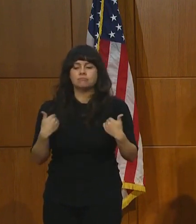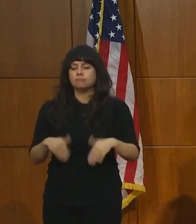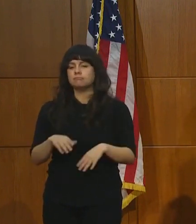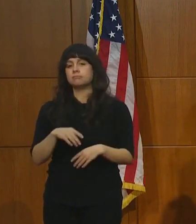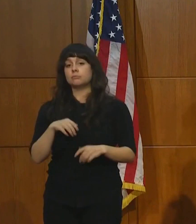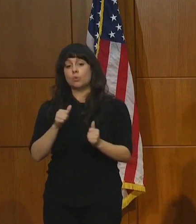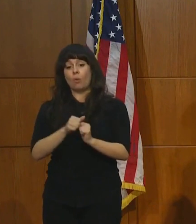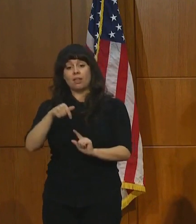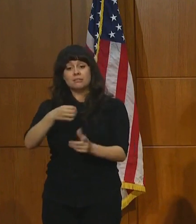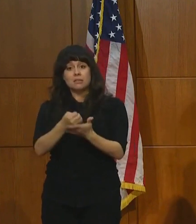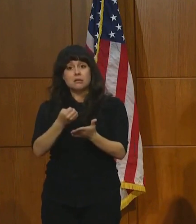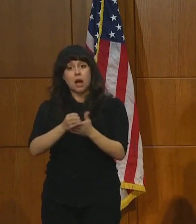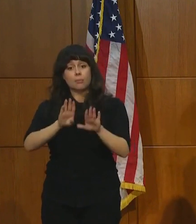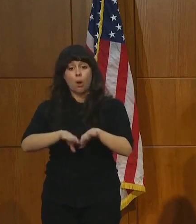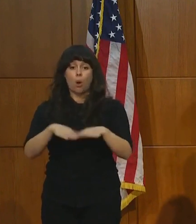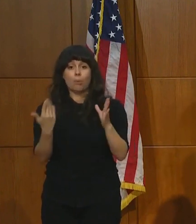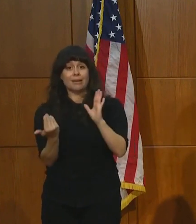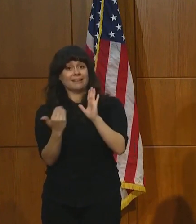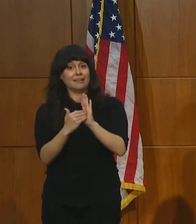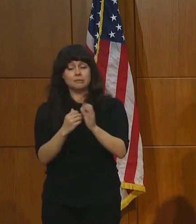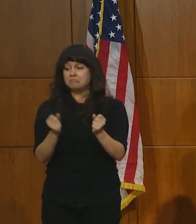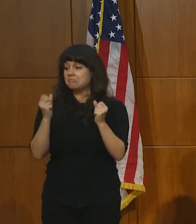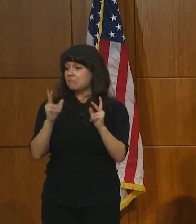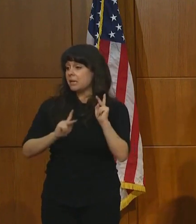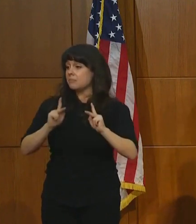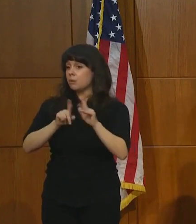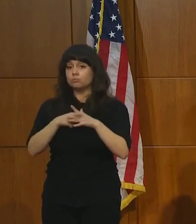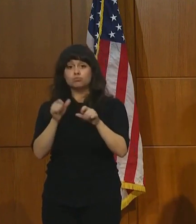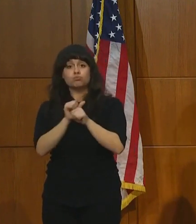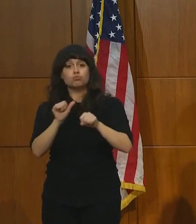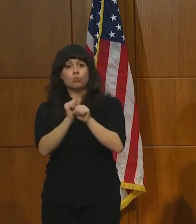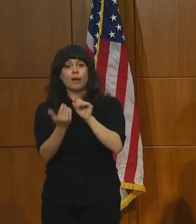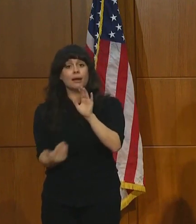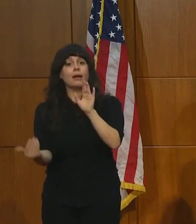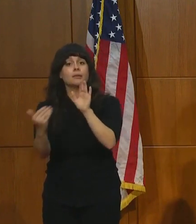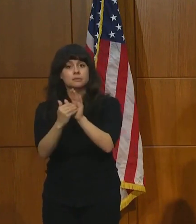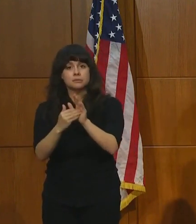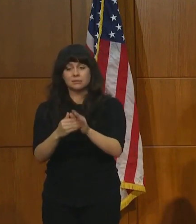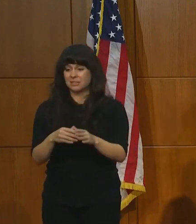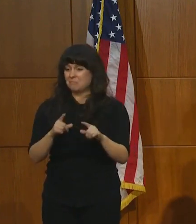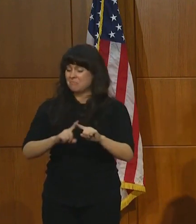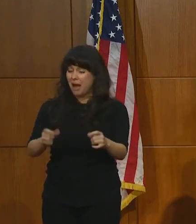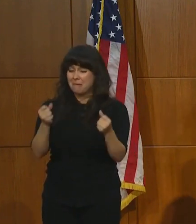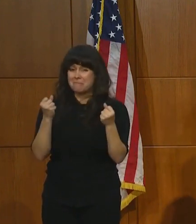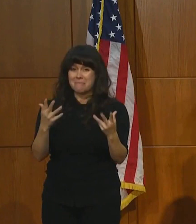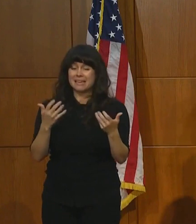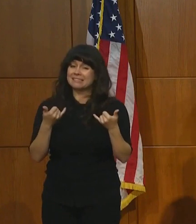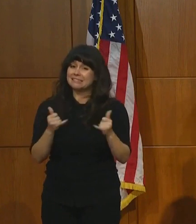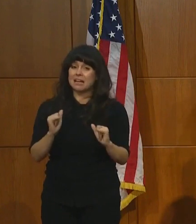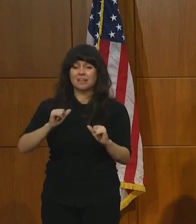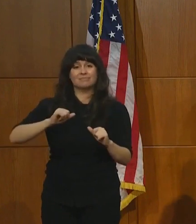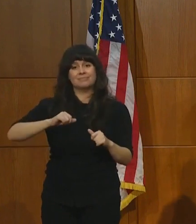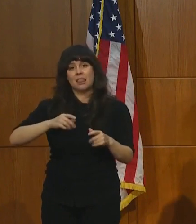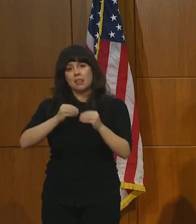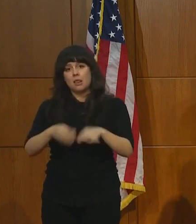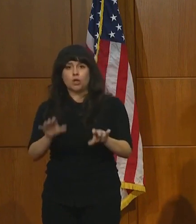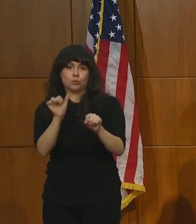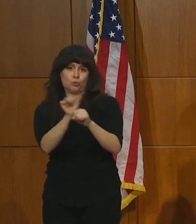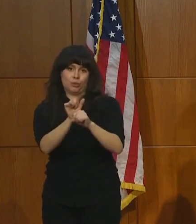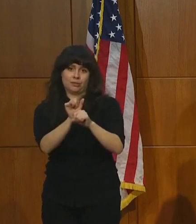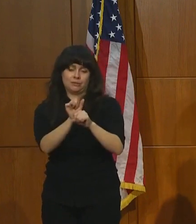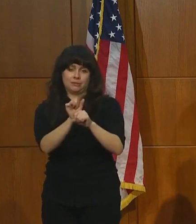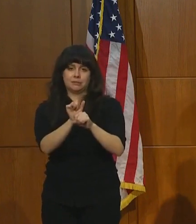reopening, many Virginians are going back to work. Still, thousands of Virginians do not have a job to go back to.